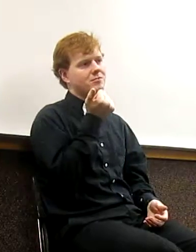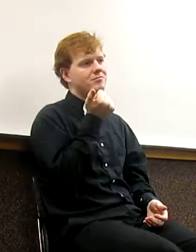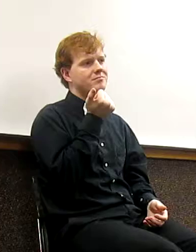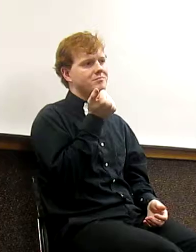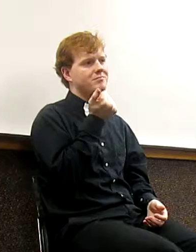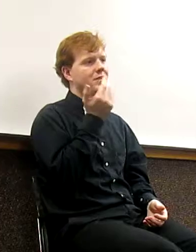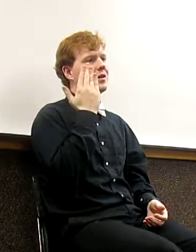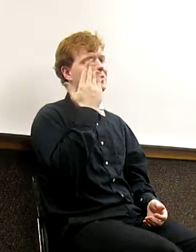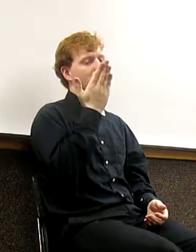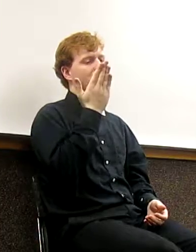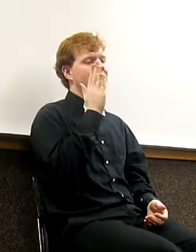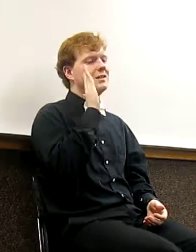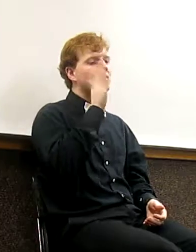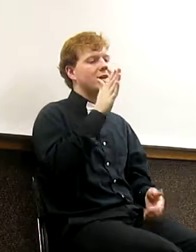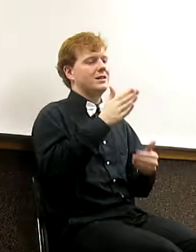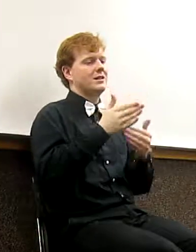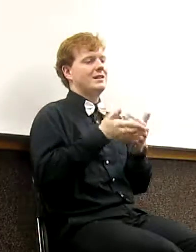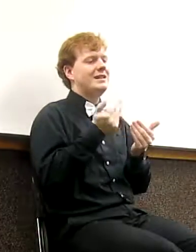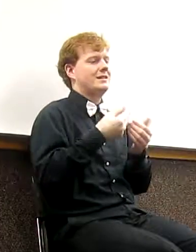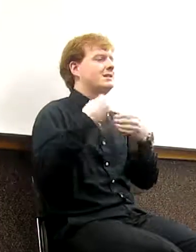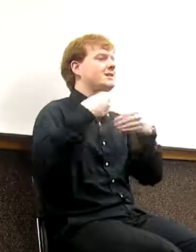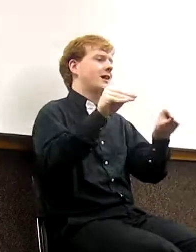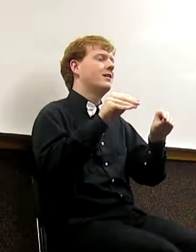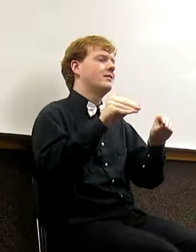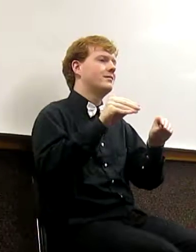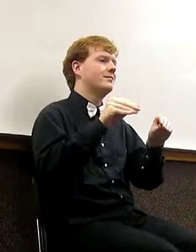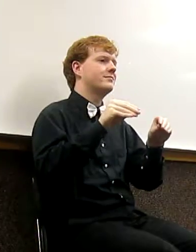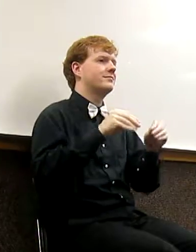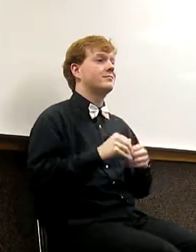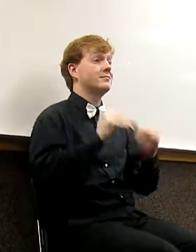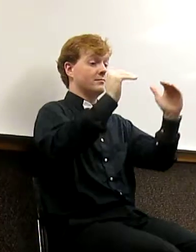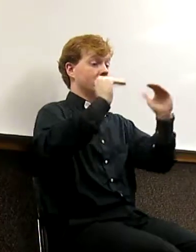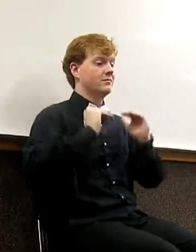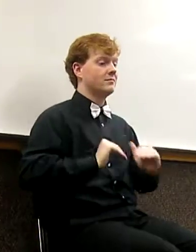will sell, and there you go. Okay, let's move on. Let's go to vitamins.